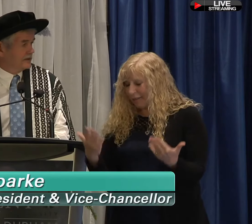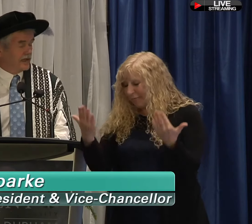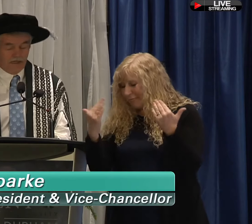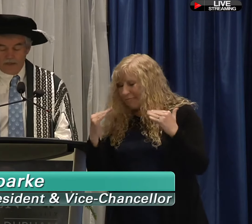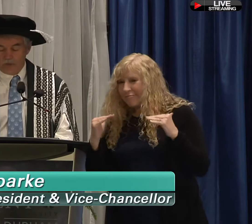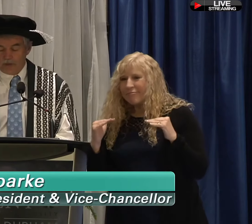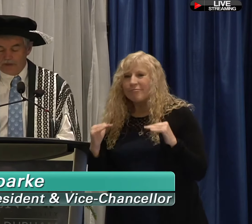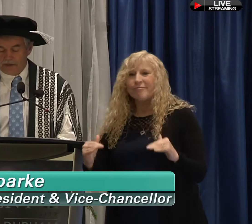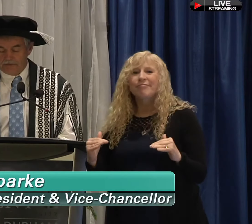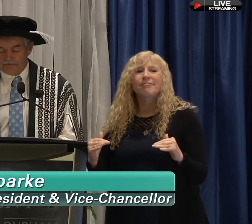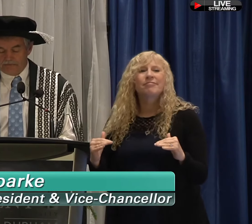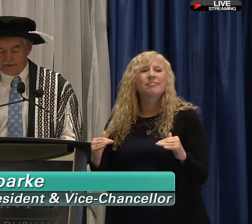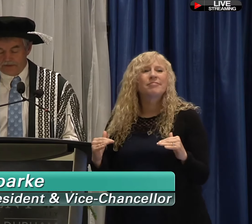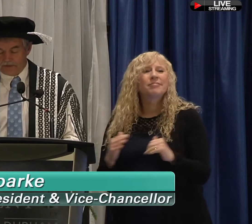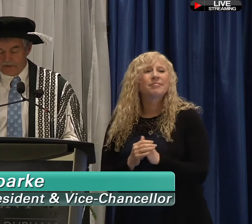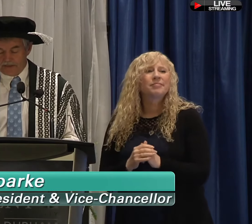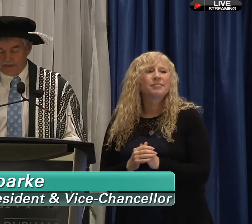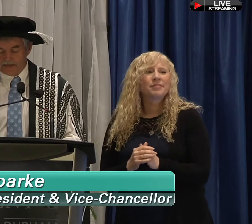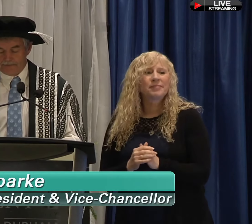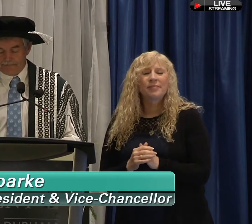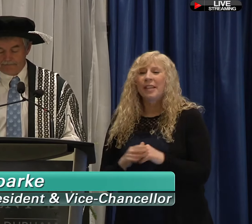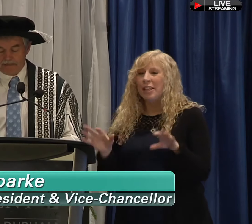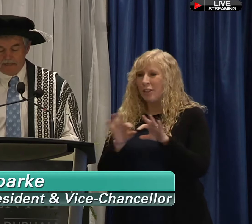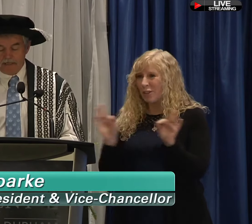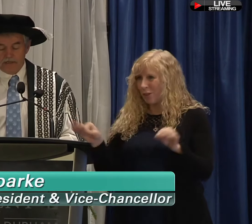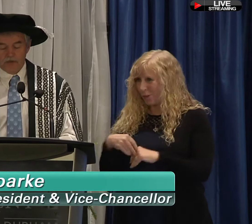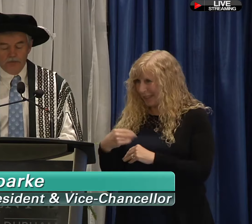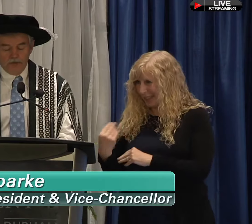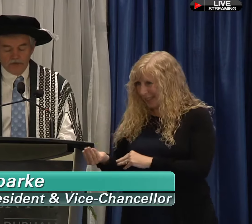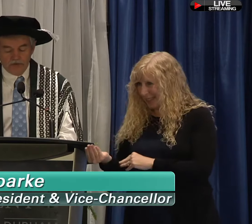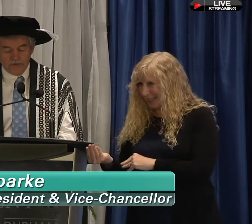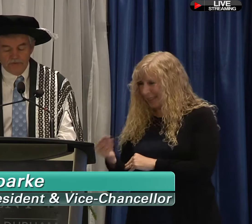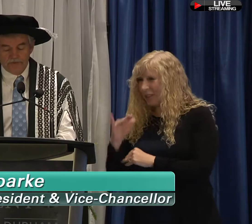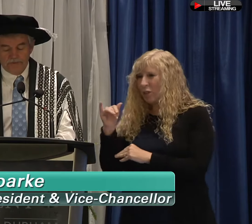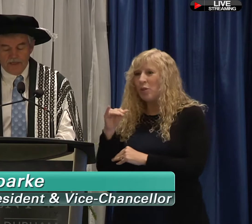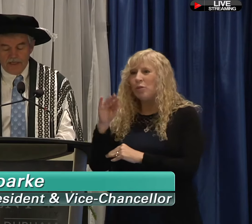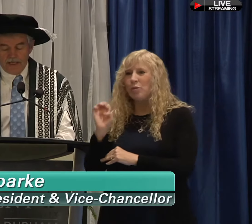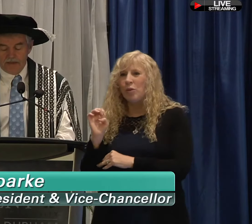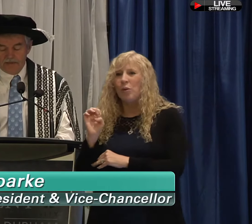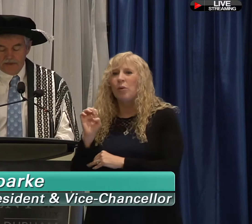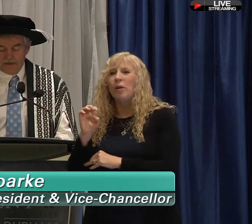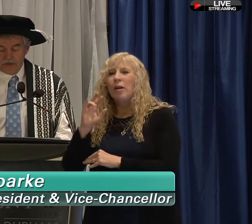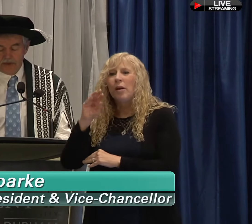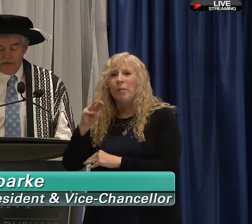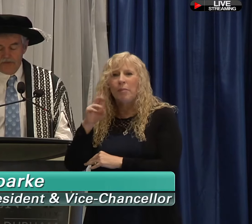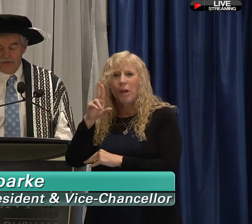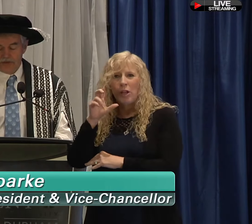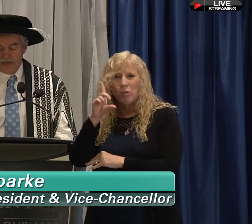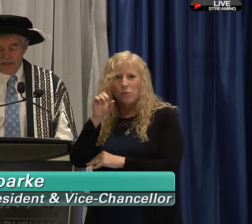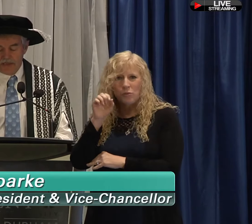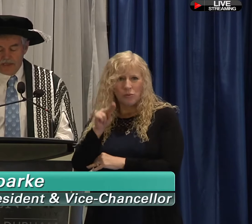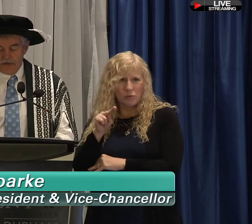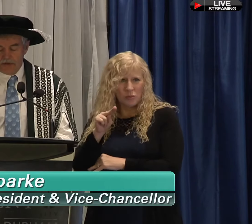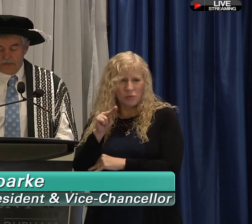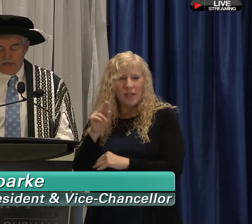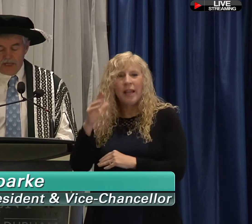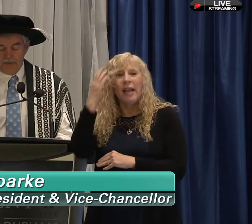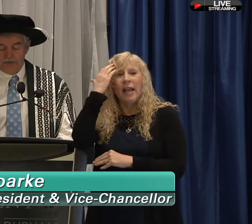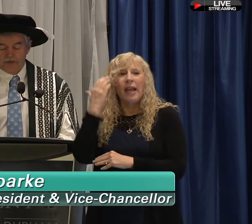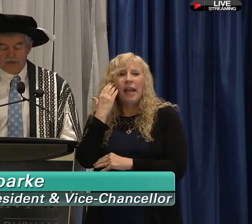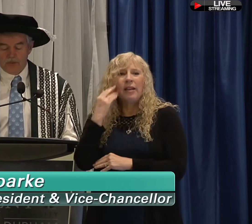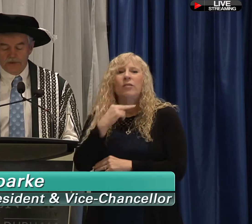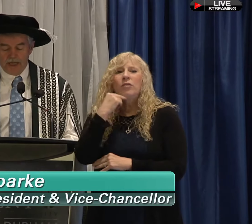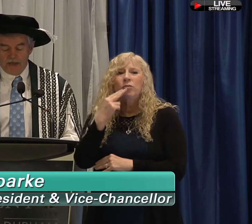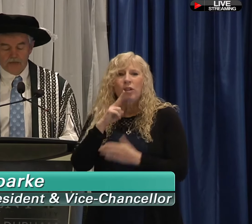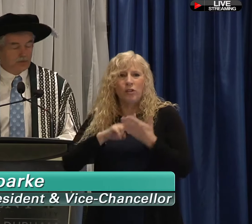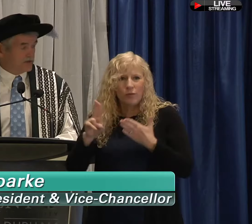the awarding of degrees. Joe Muldoon, head of the Trent University Durham